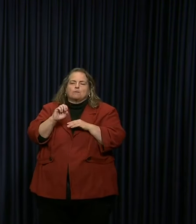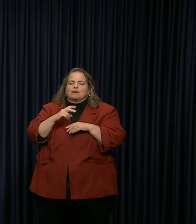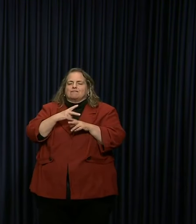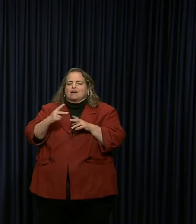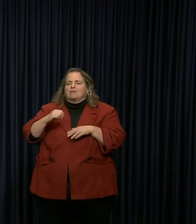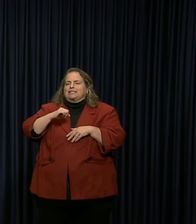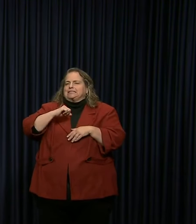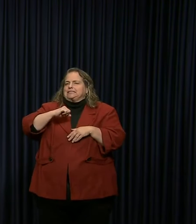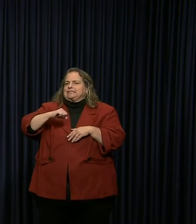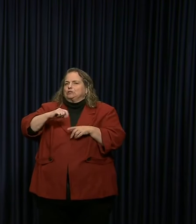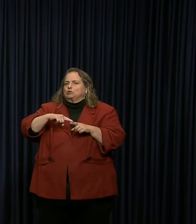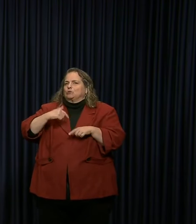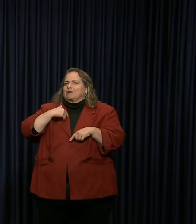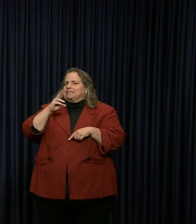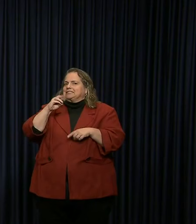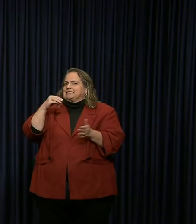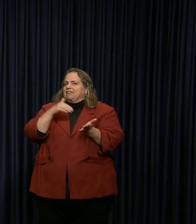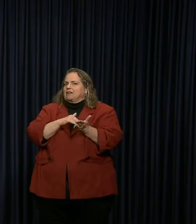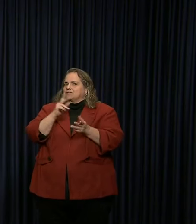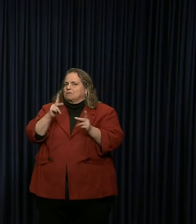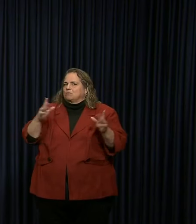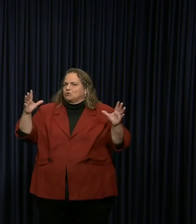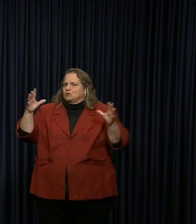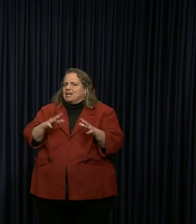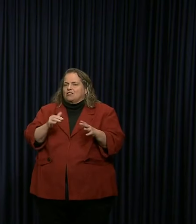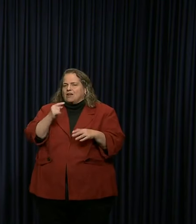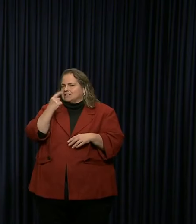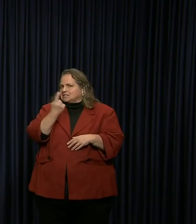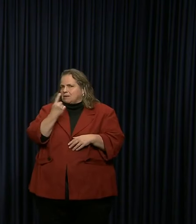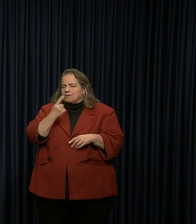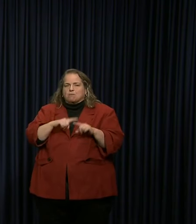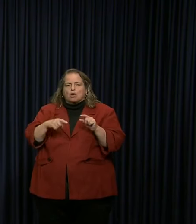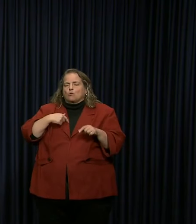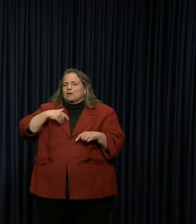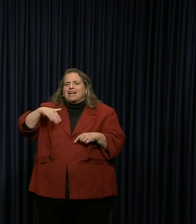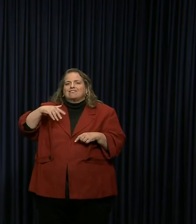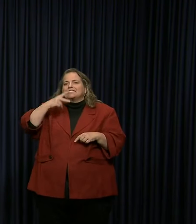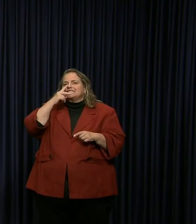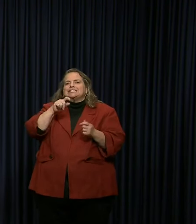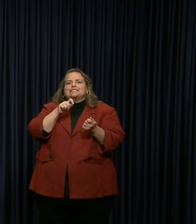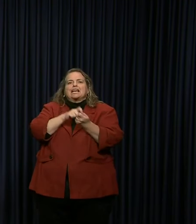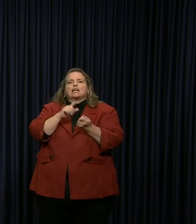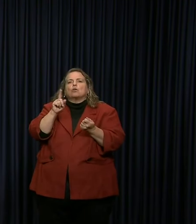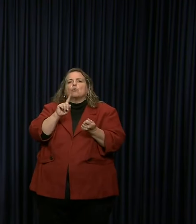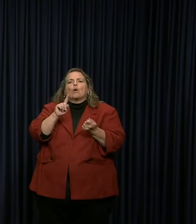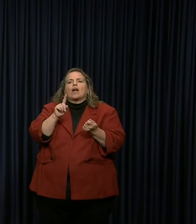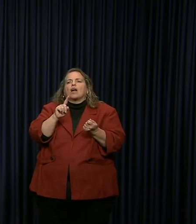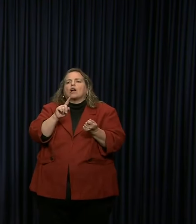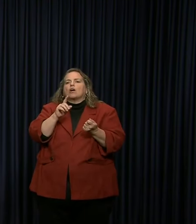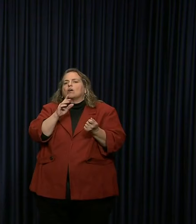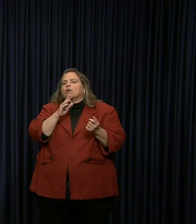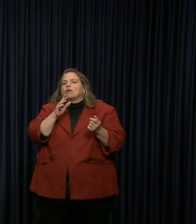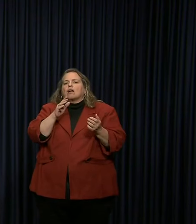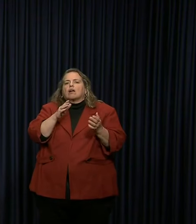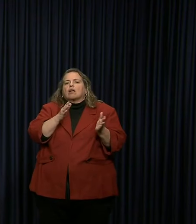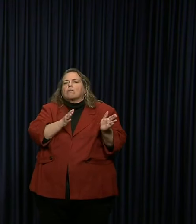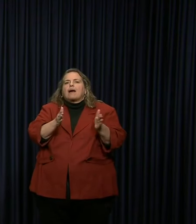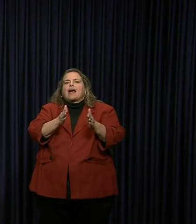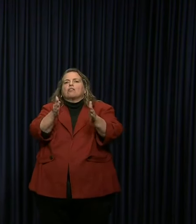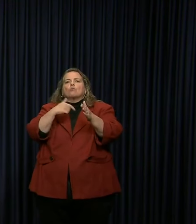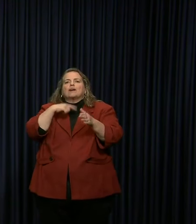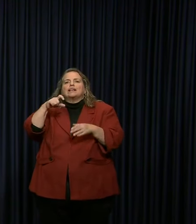have 60,000 people together at something, but we haven't seen exactly where this is going to go. We haven't seen what some of